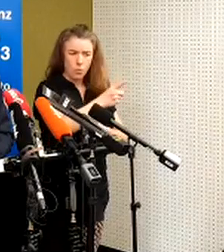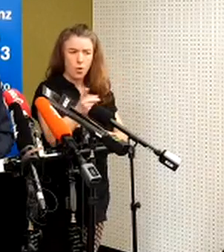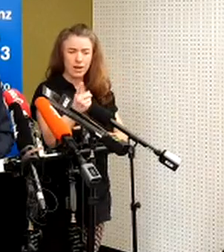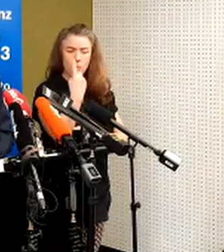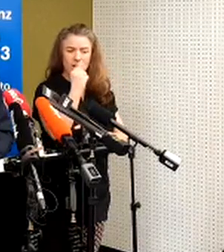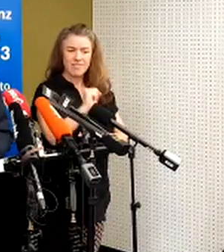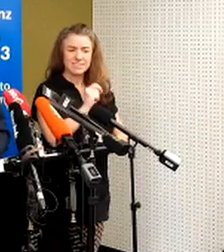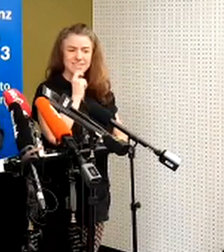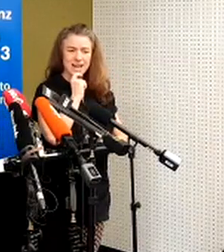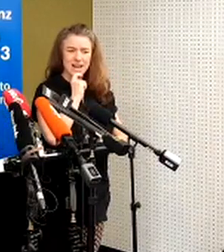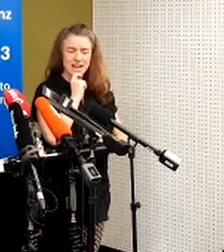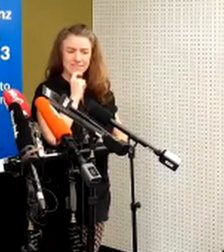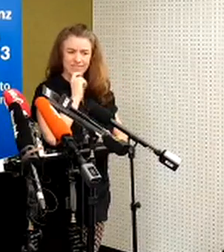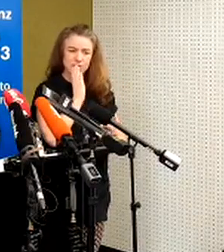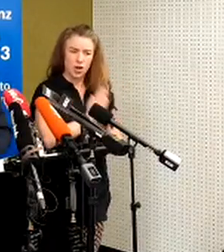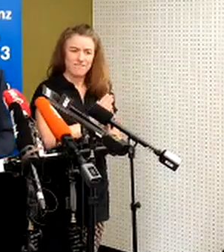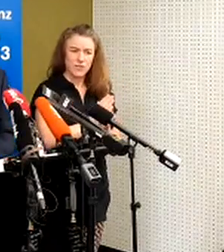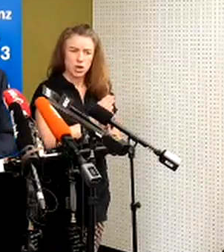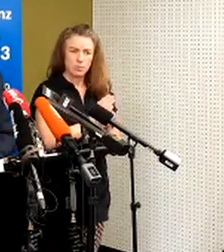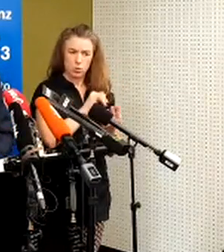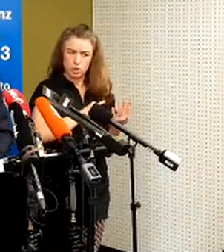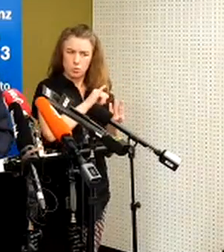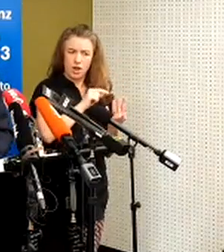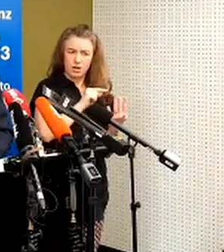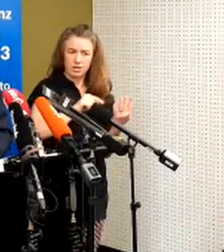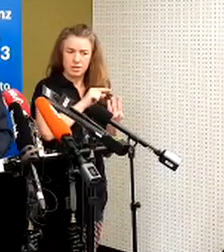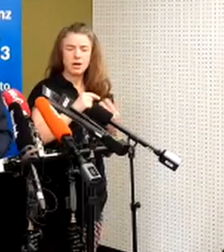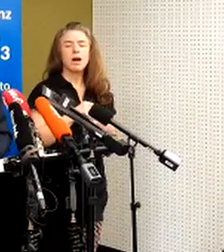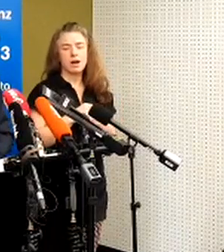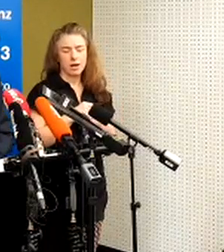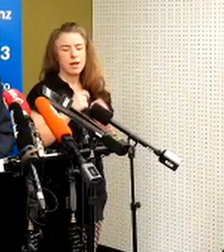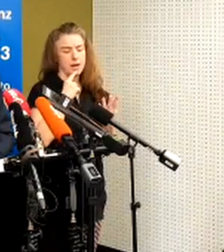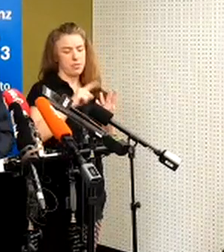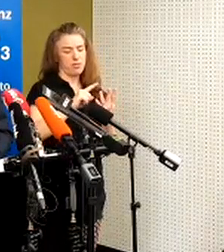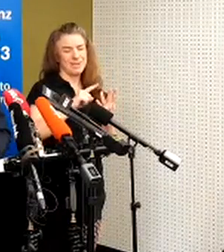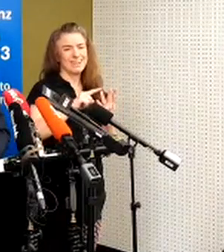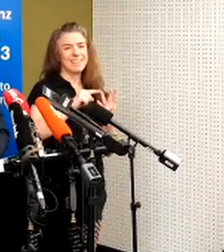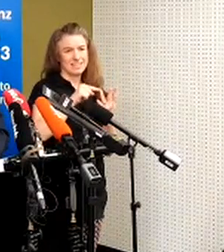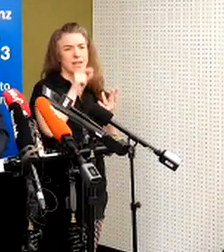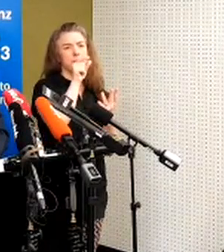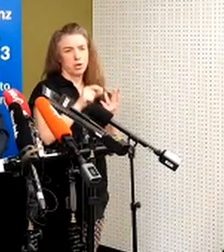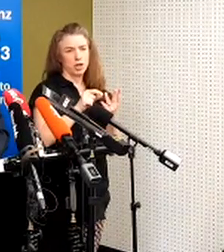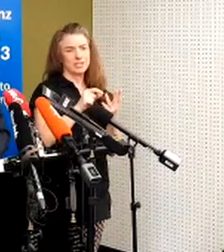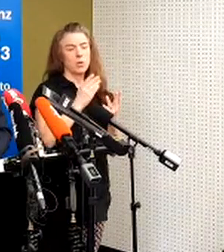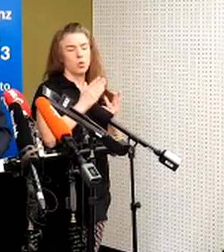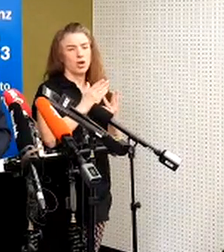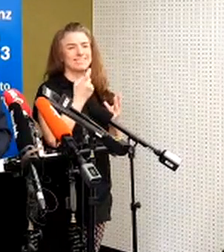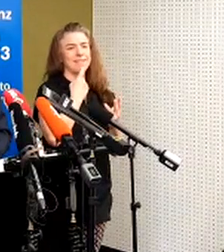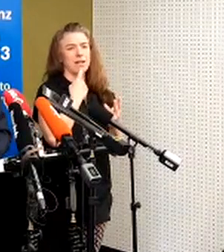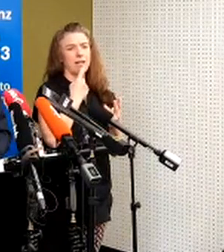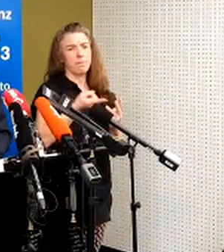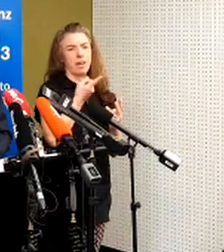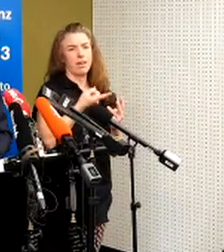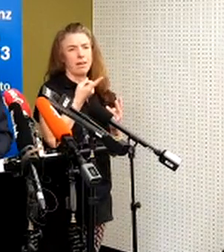confirmed cases. Which one of these is it? So my understanding is that was case 3, is the person we talked about yesterday,